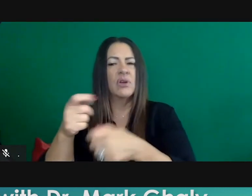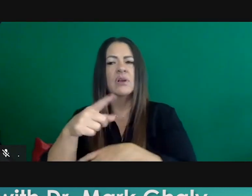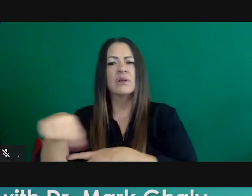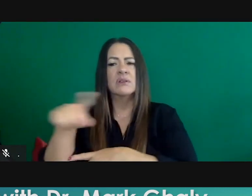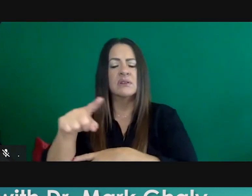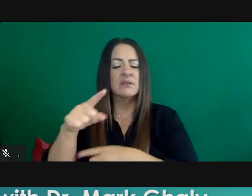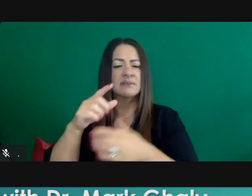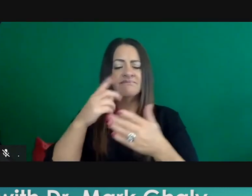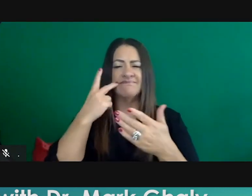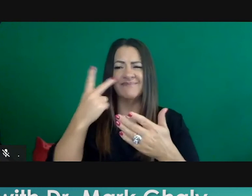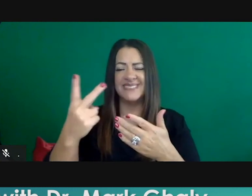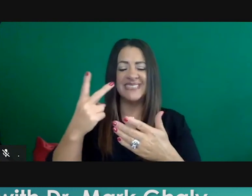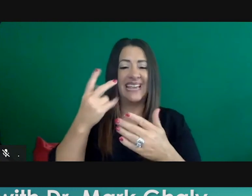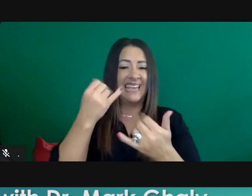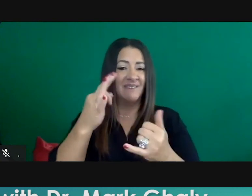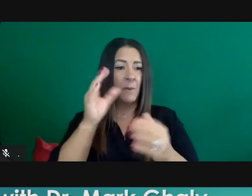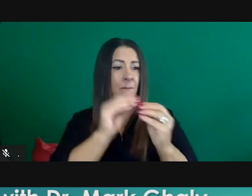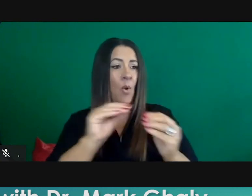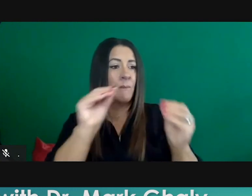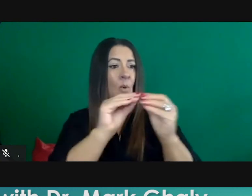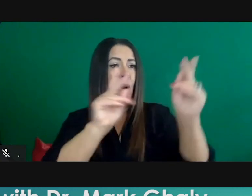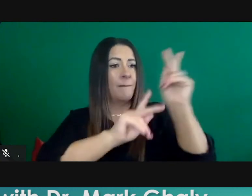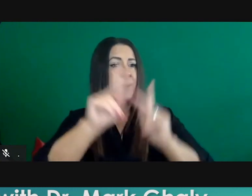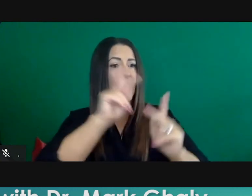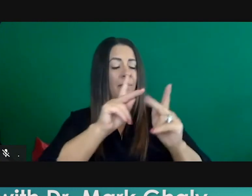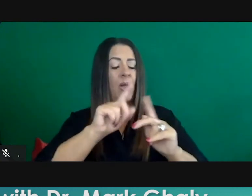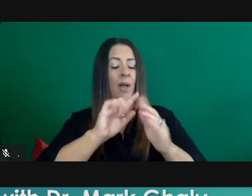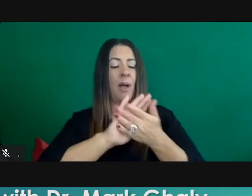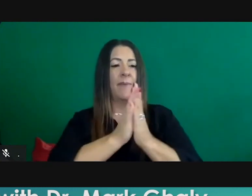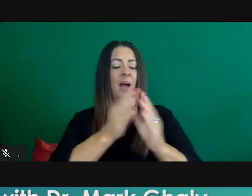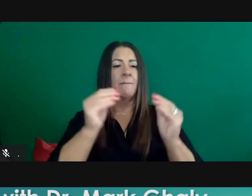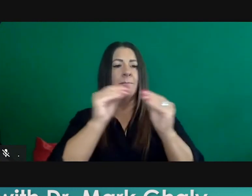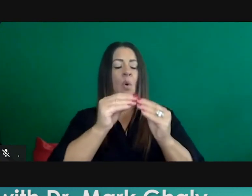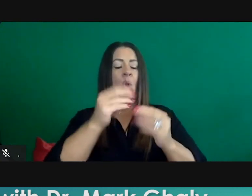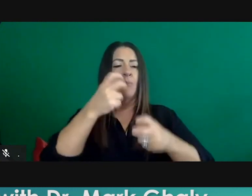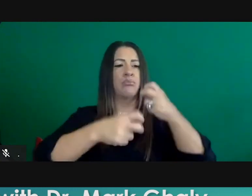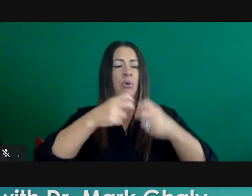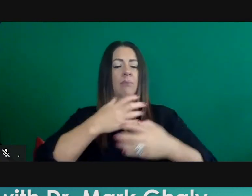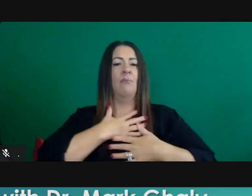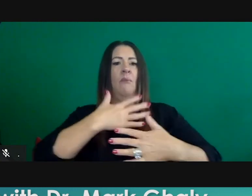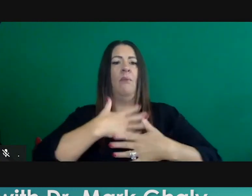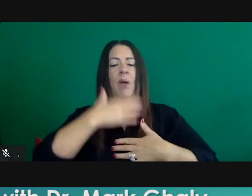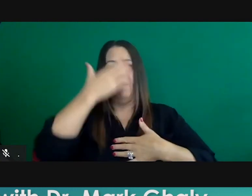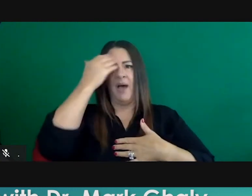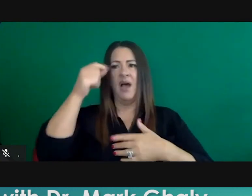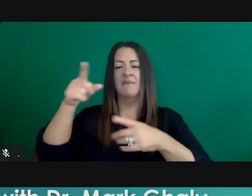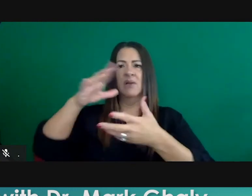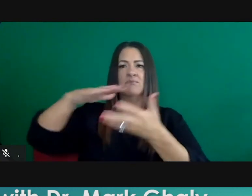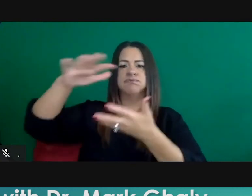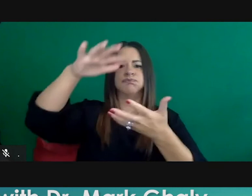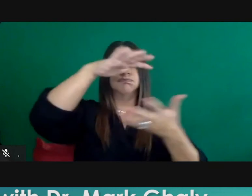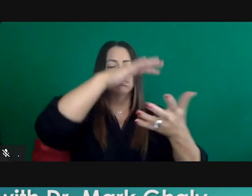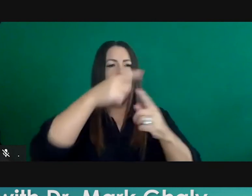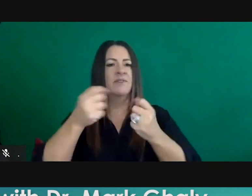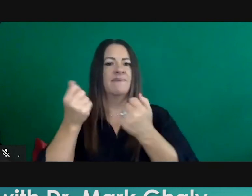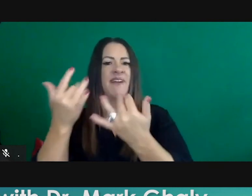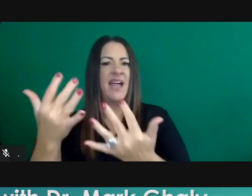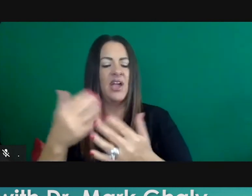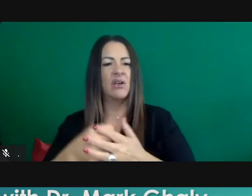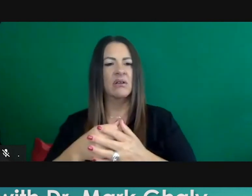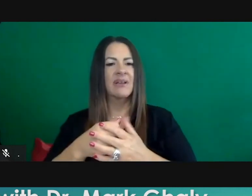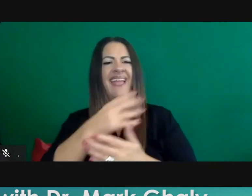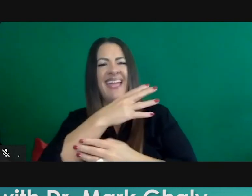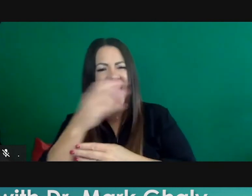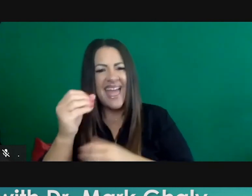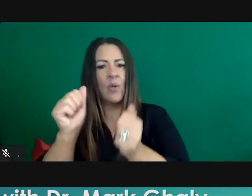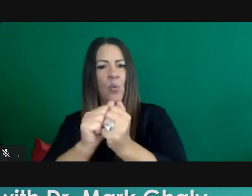in respiratory ailments, problems with people breathing because of the smoke, and then COVID over the top of that? This just seems to